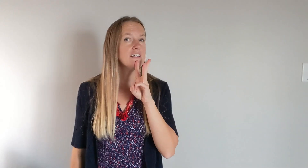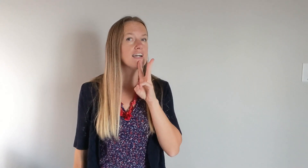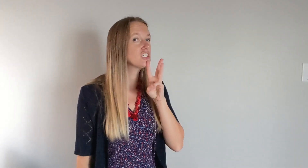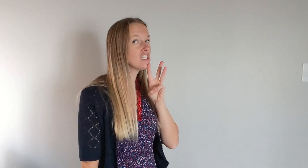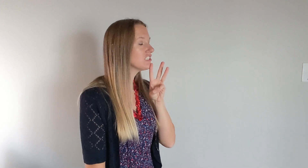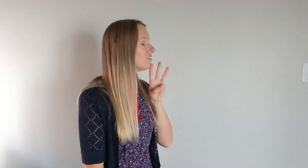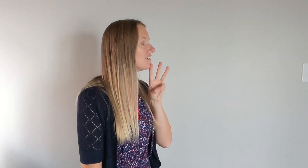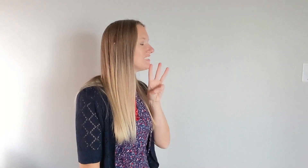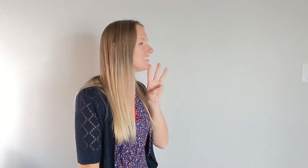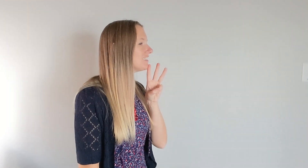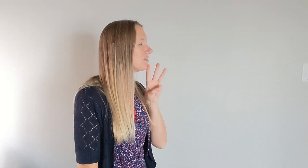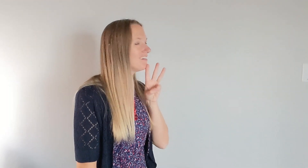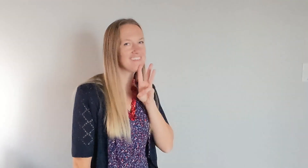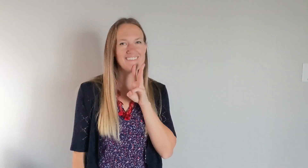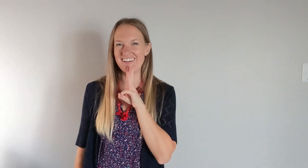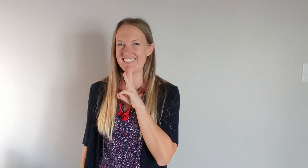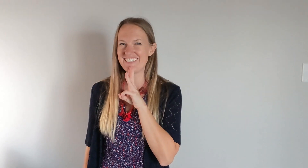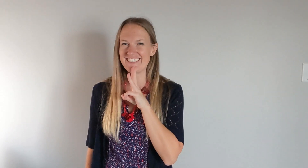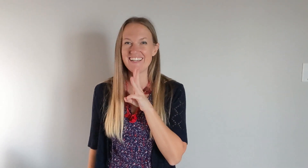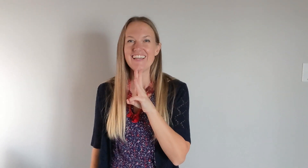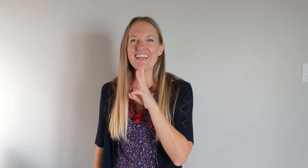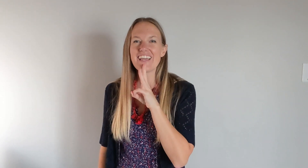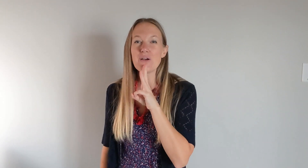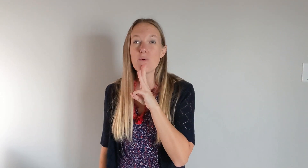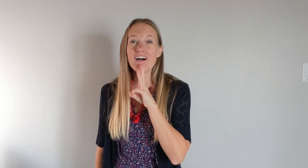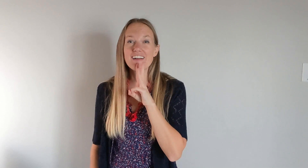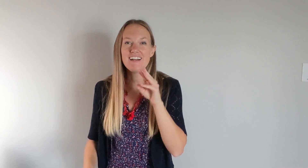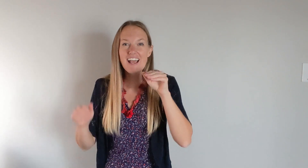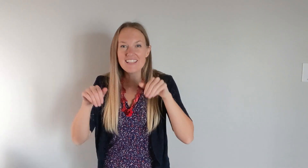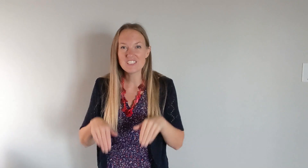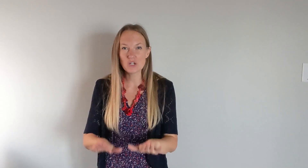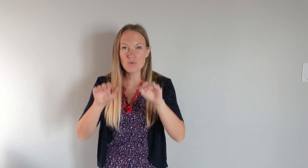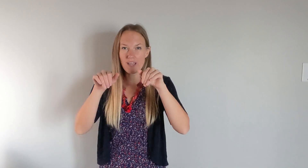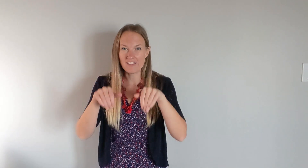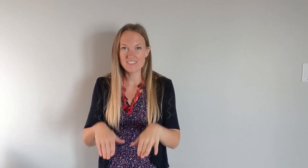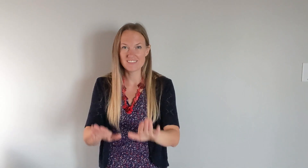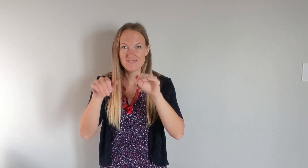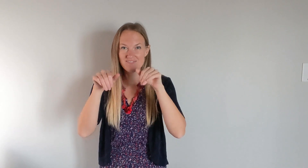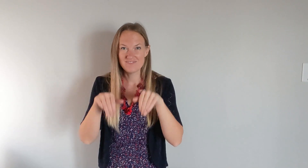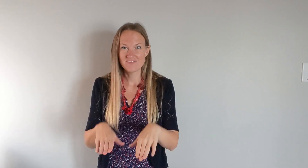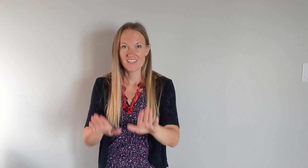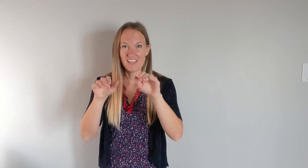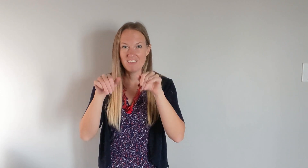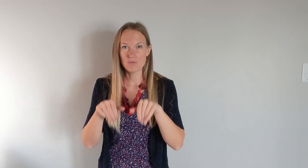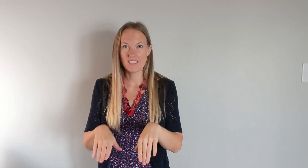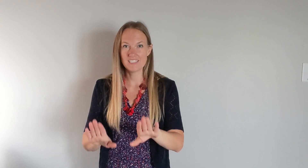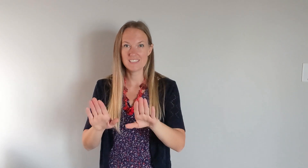I turn just so you can see the W. You don't have to turn. Okay, water, and then show the waves. Okay, the raging